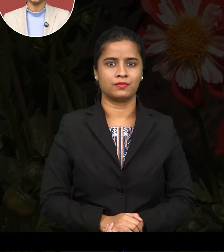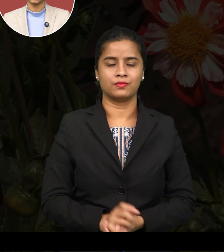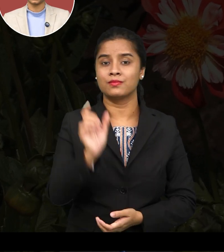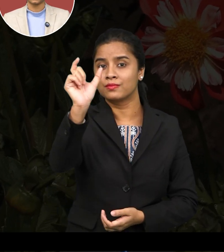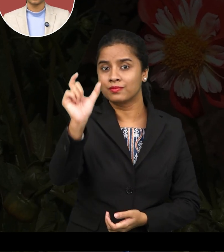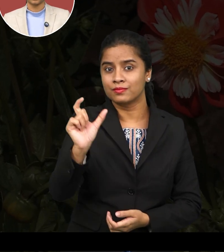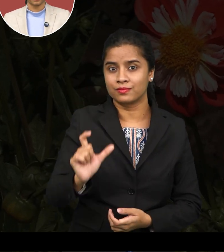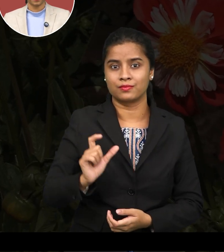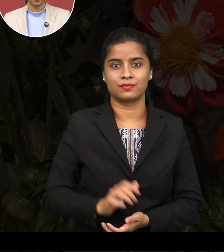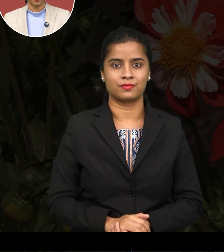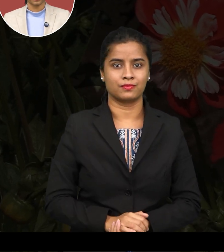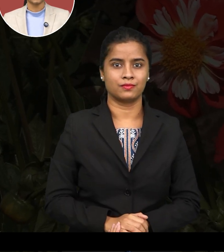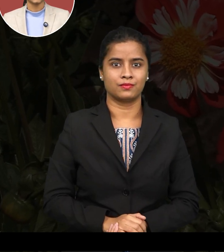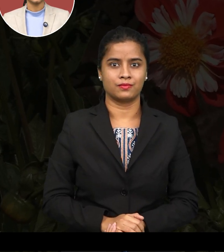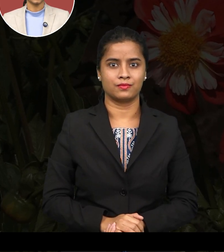Keywords: